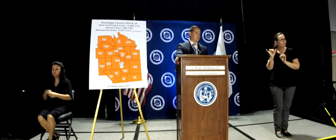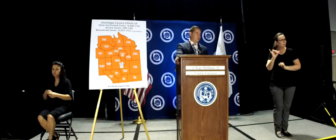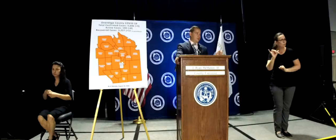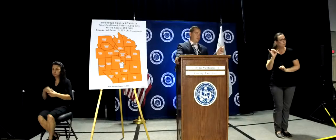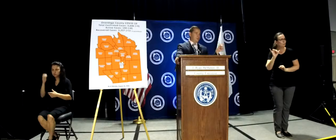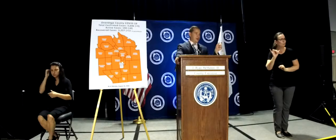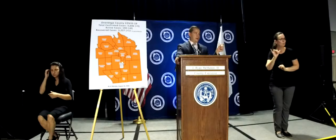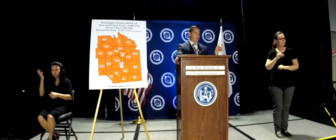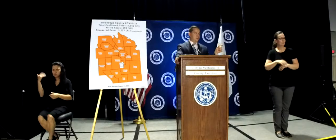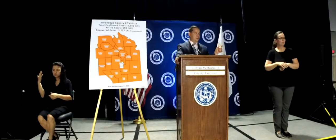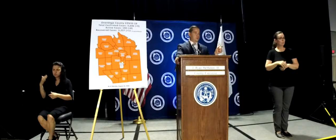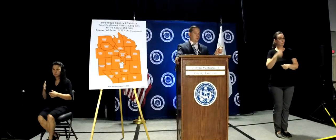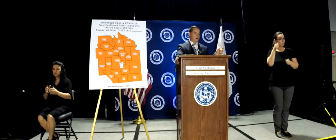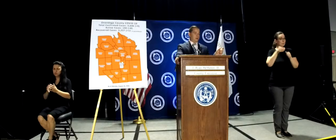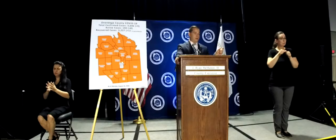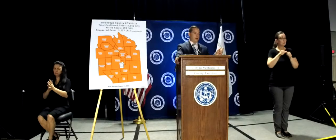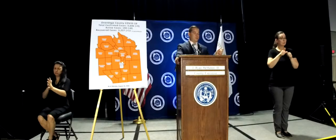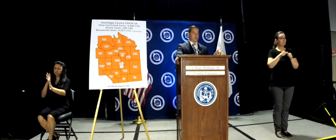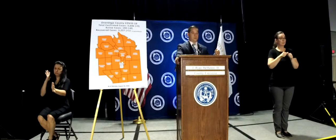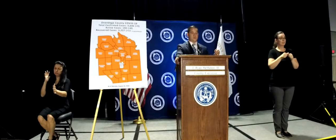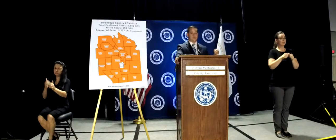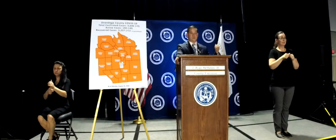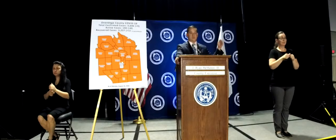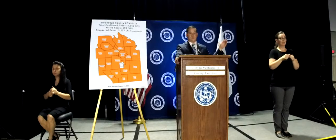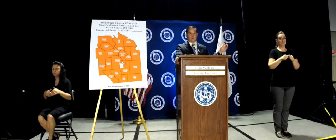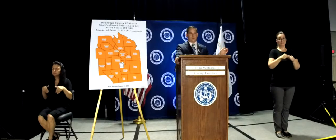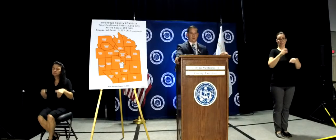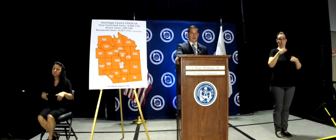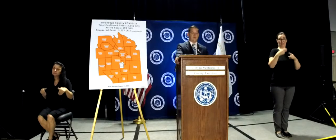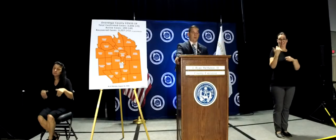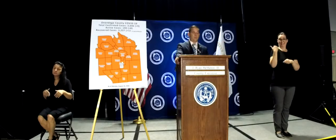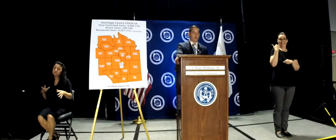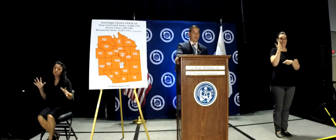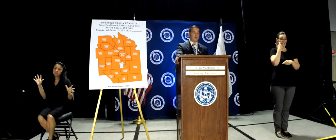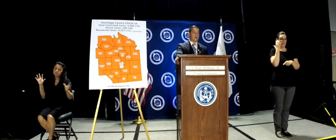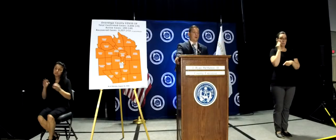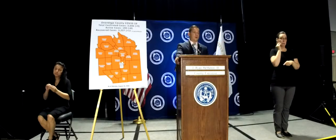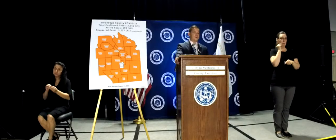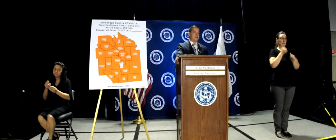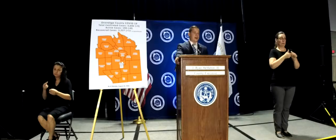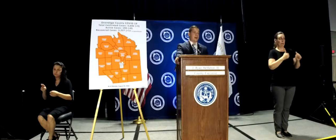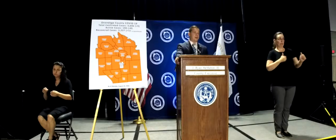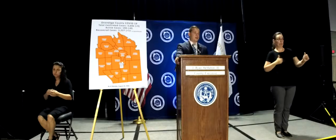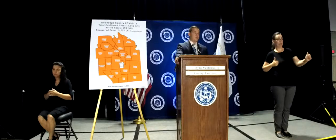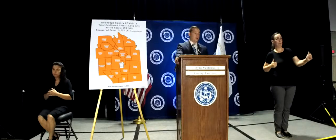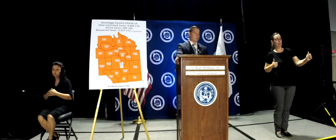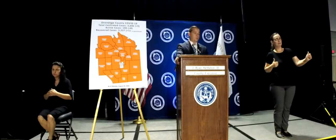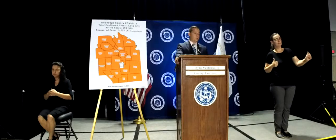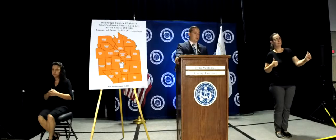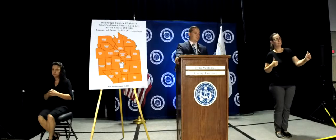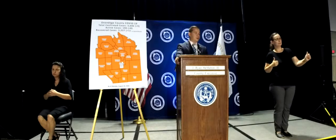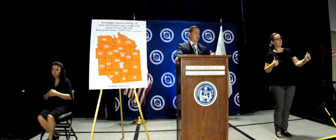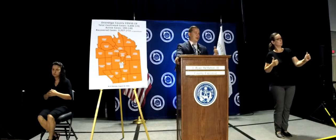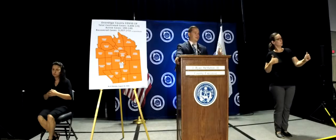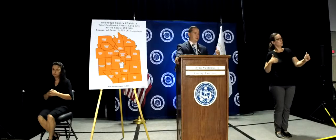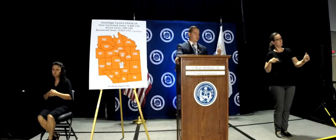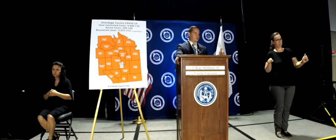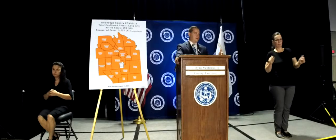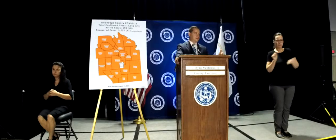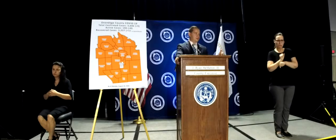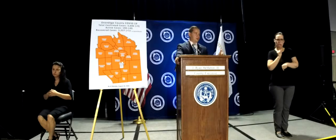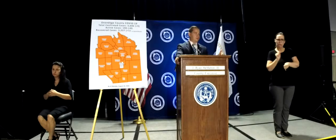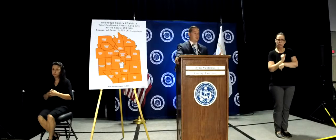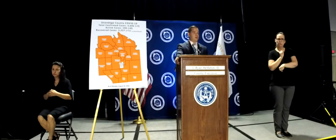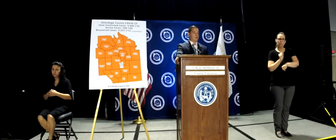that slowdown in the labs, one would say, geez, we're going to have outbreak or this and that. Well, because you can't contact